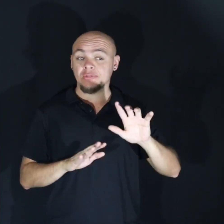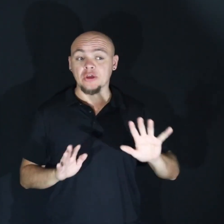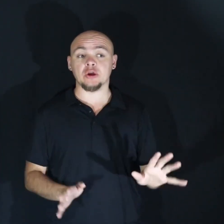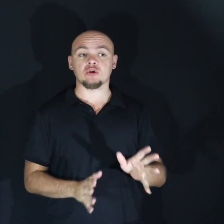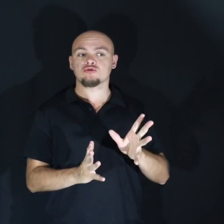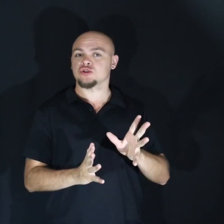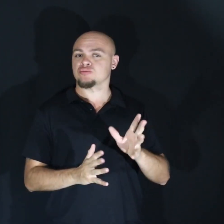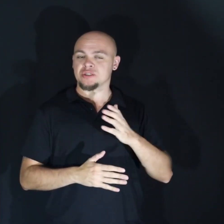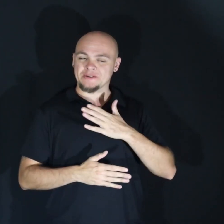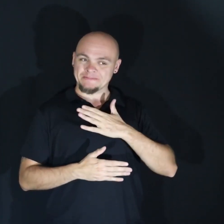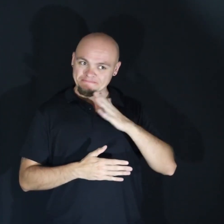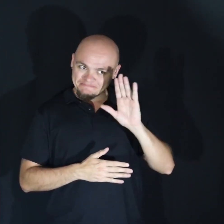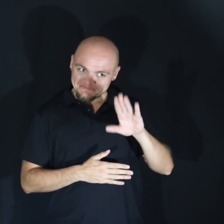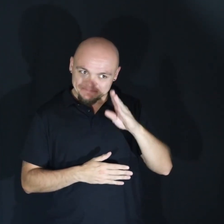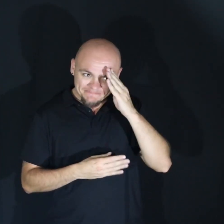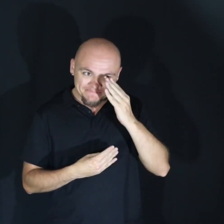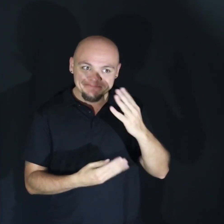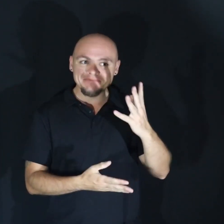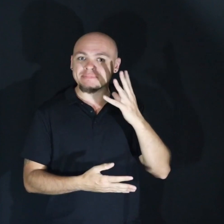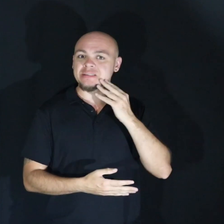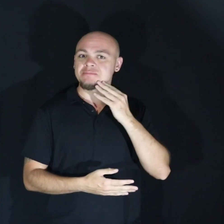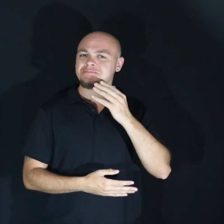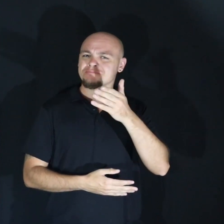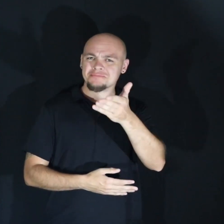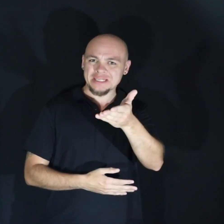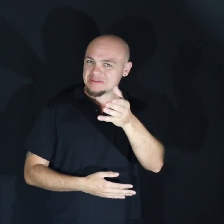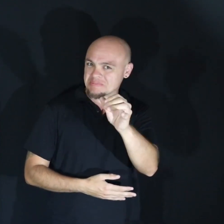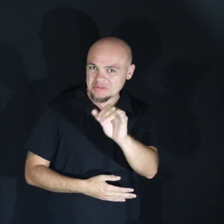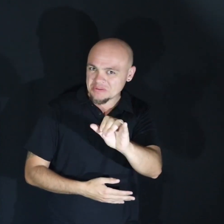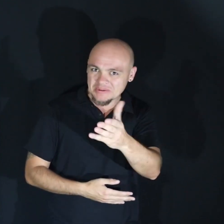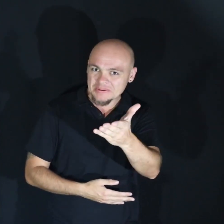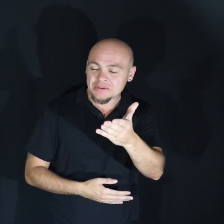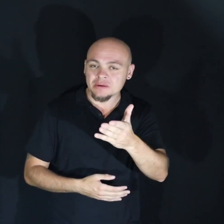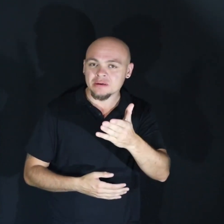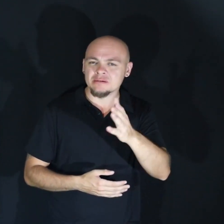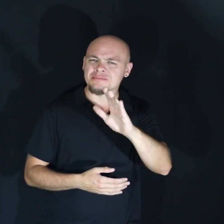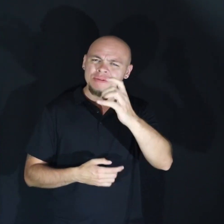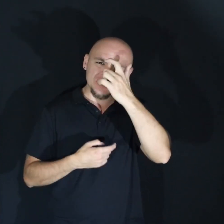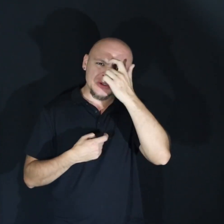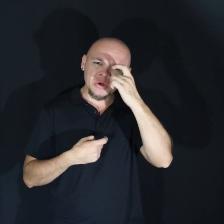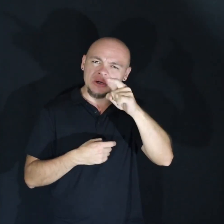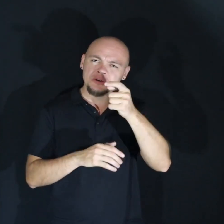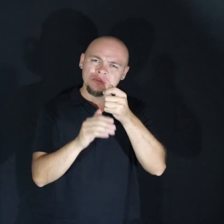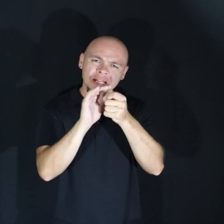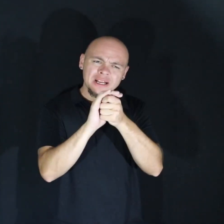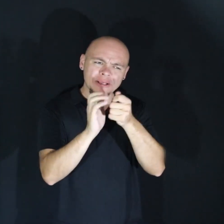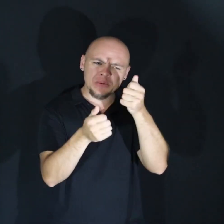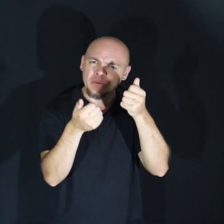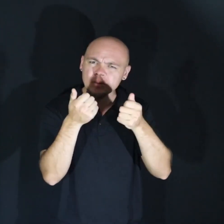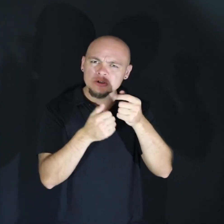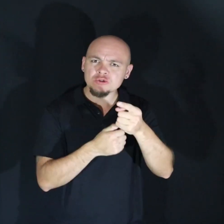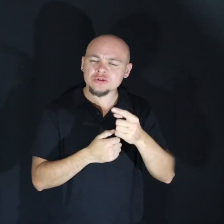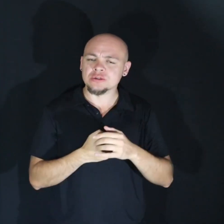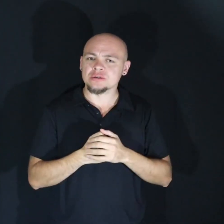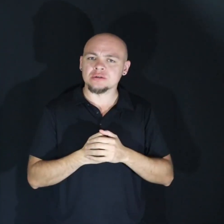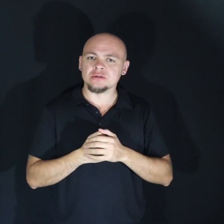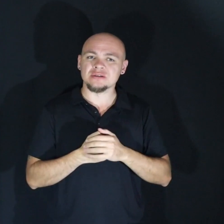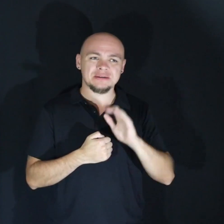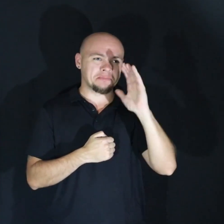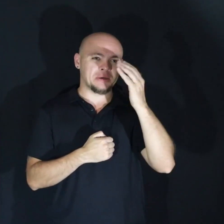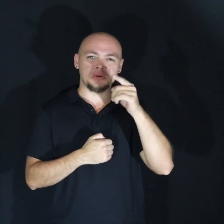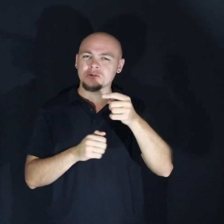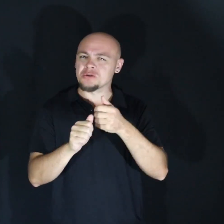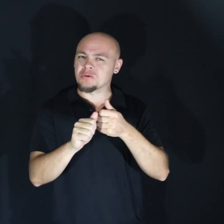encouragement. So how about you? What scars have you been hiding? What mirrors have you